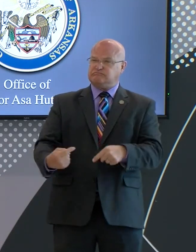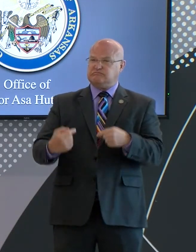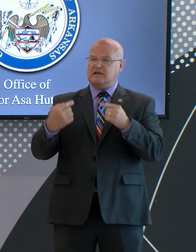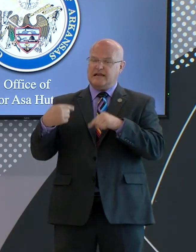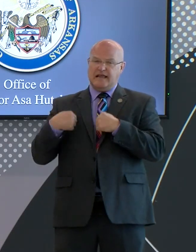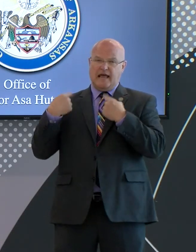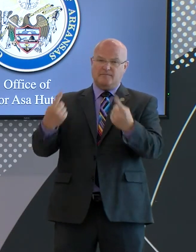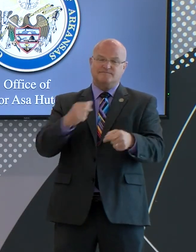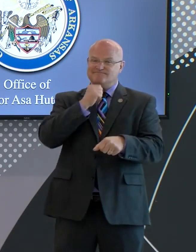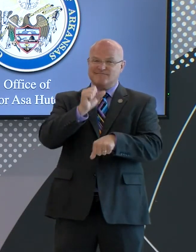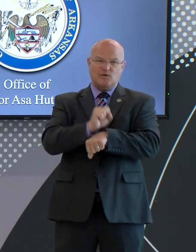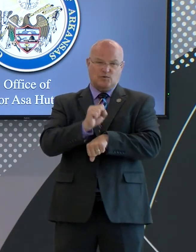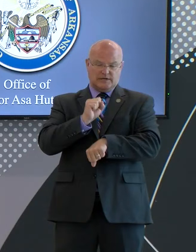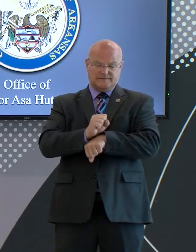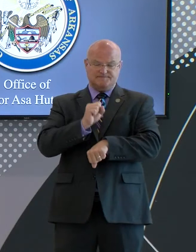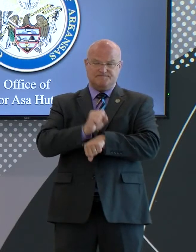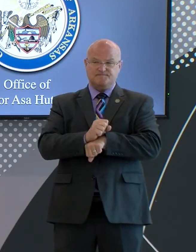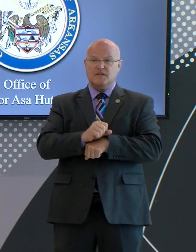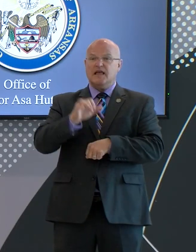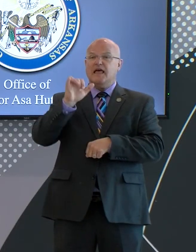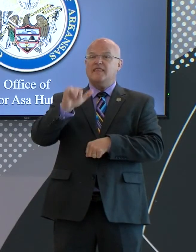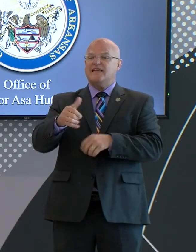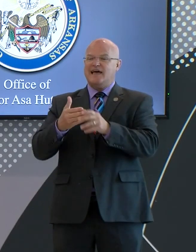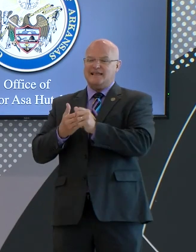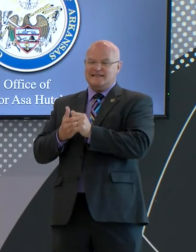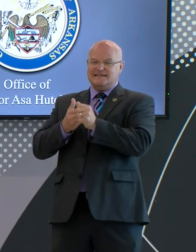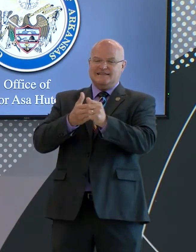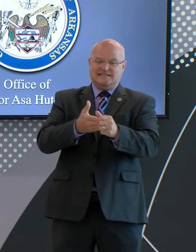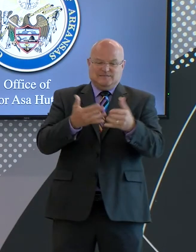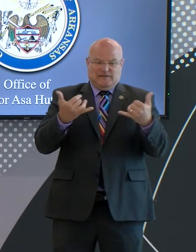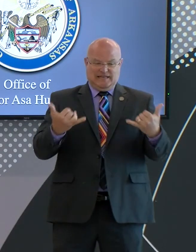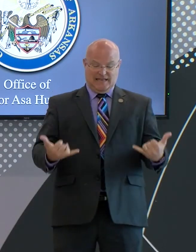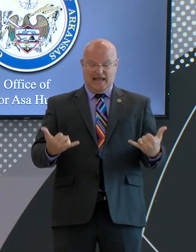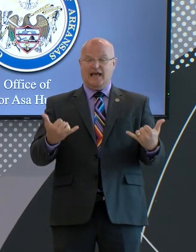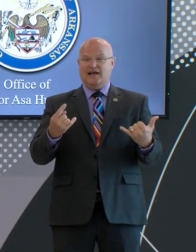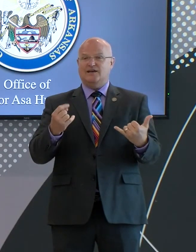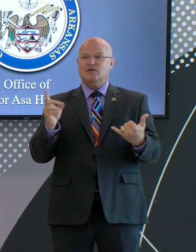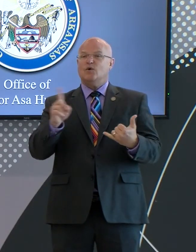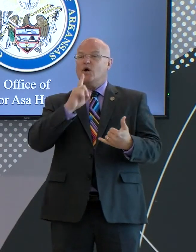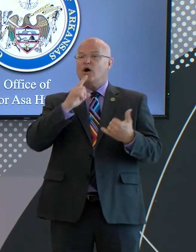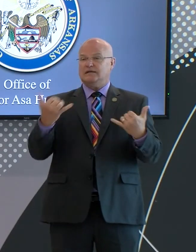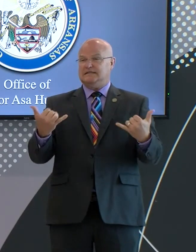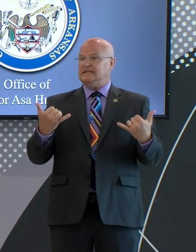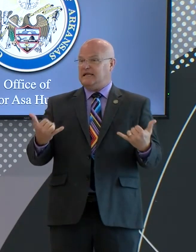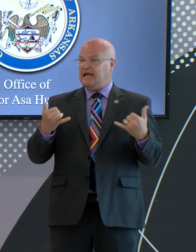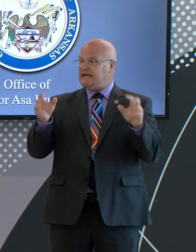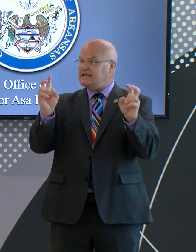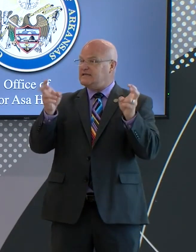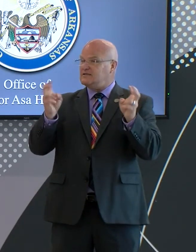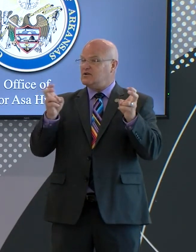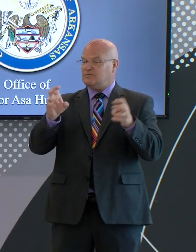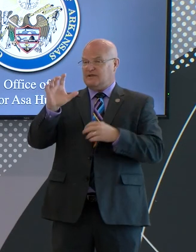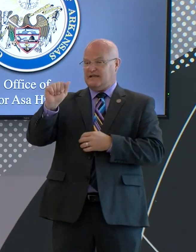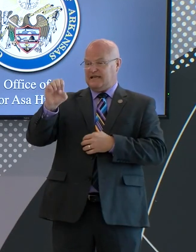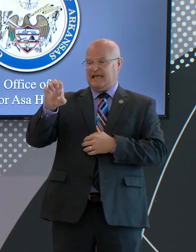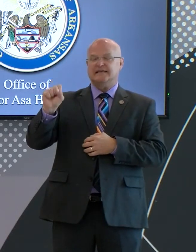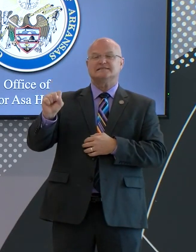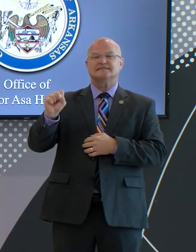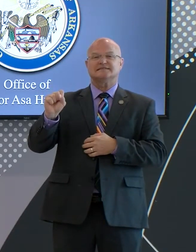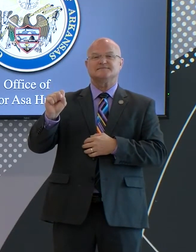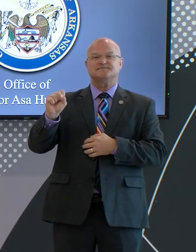been unemployed. And so that leads me then to where we are today in terms of the